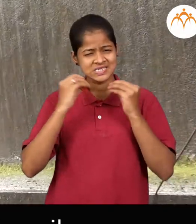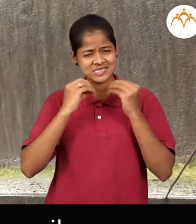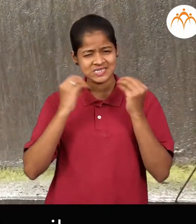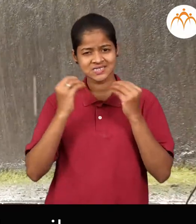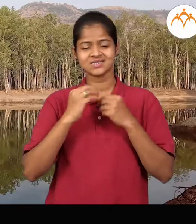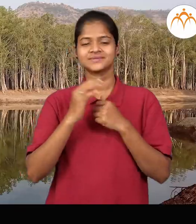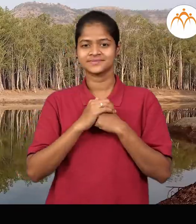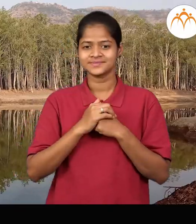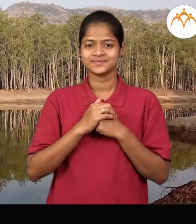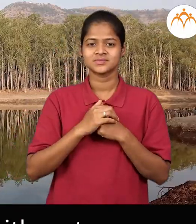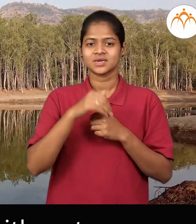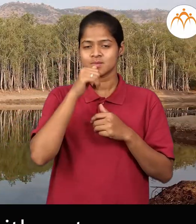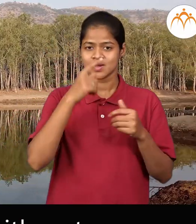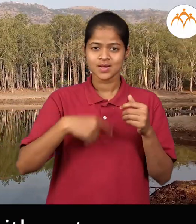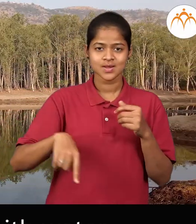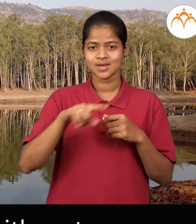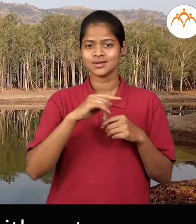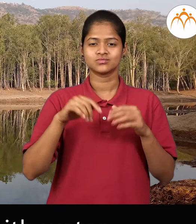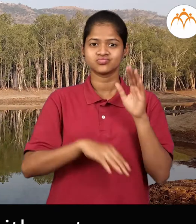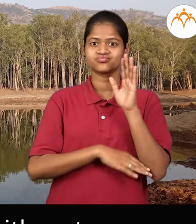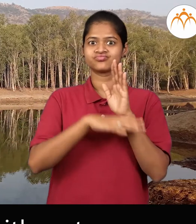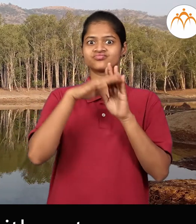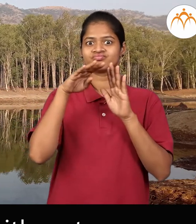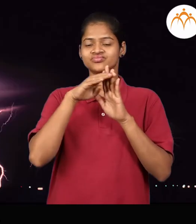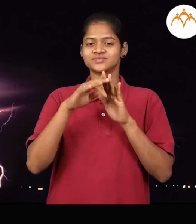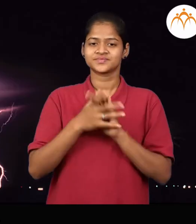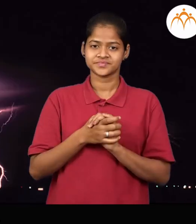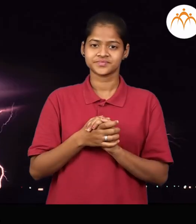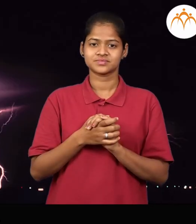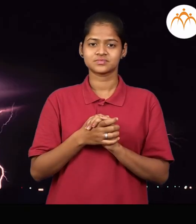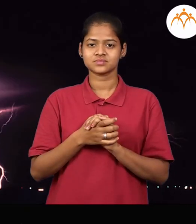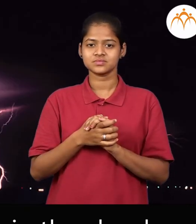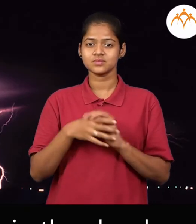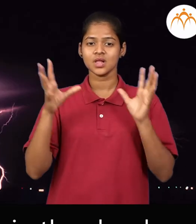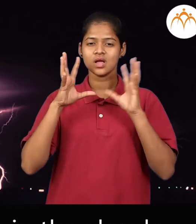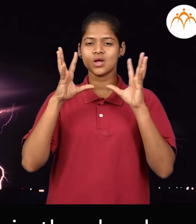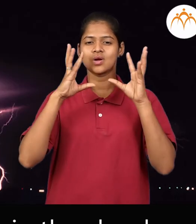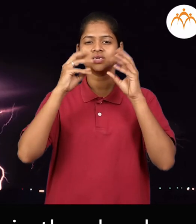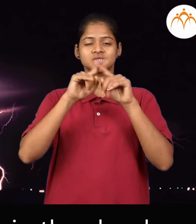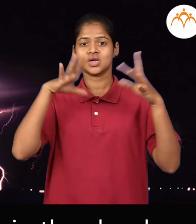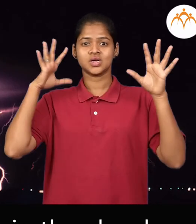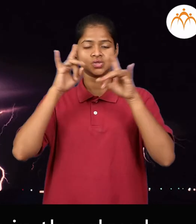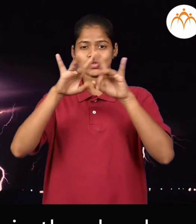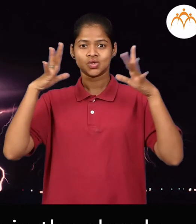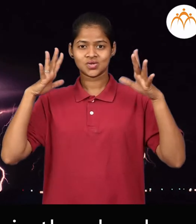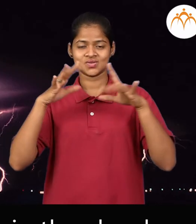Pond. The pond got filled with water. Lightning. There was lightning